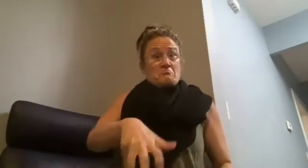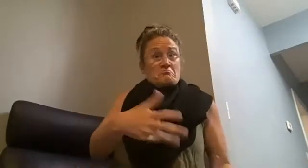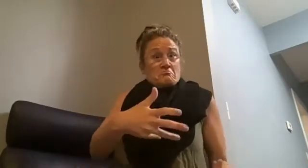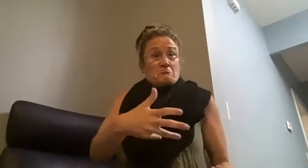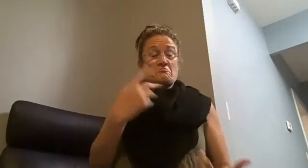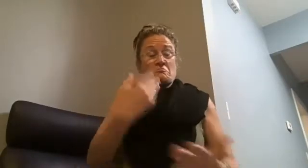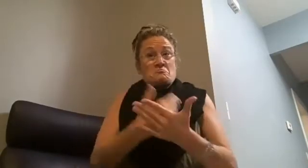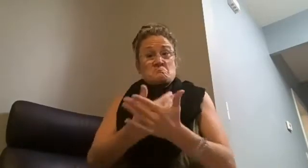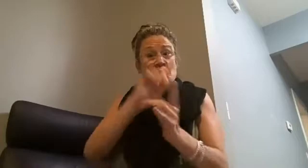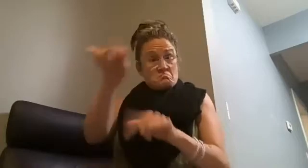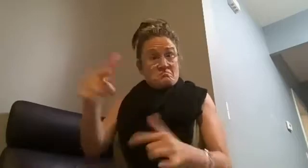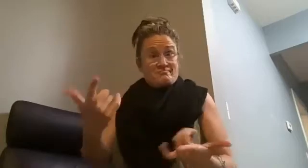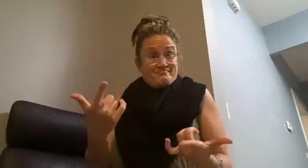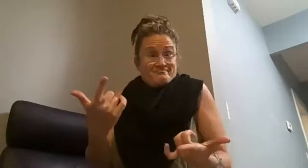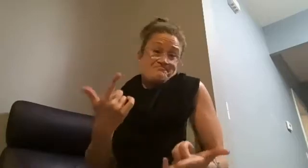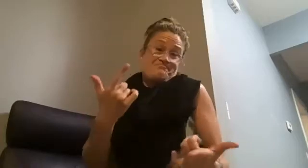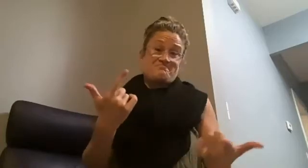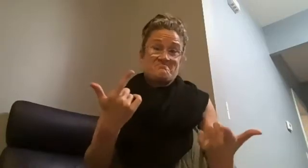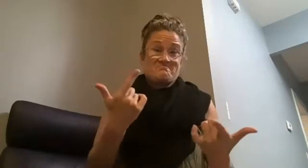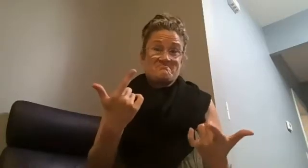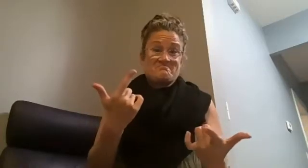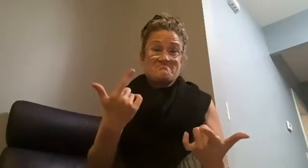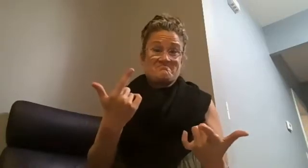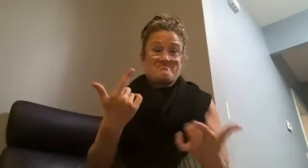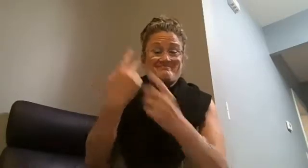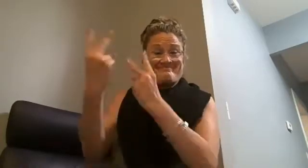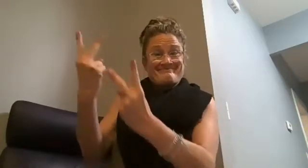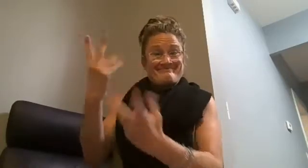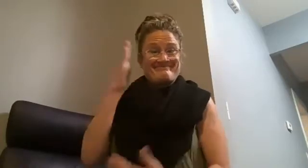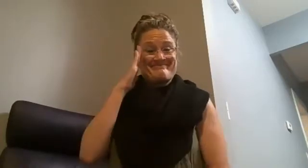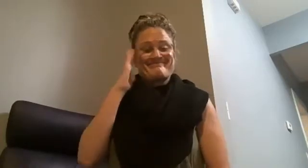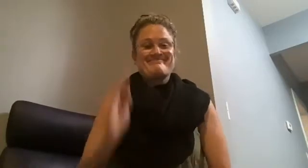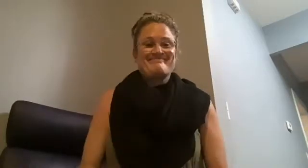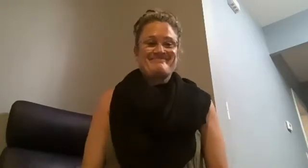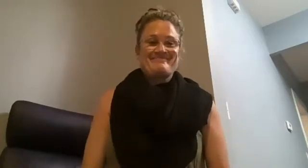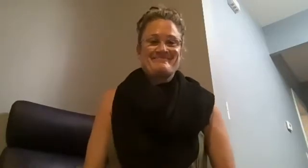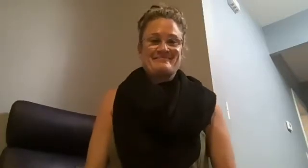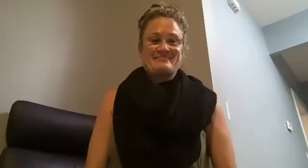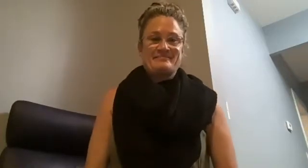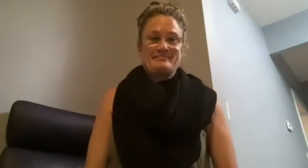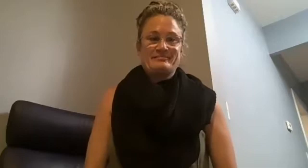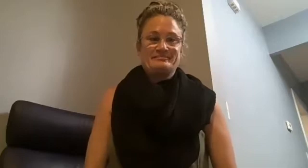that's apparently our jam. So feel free to drop in. And yeah, and I've